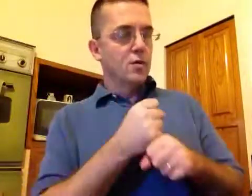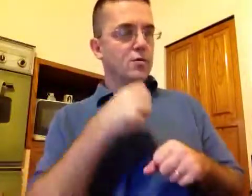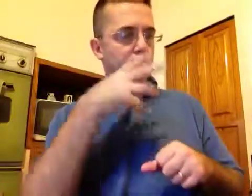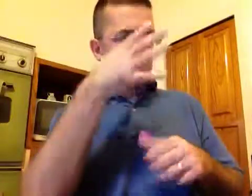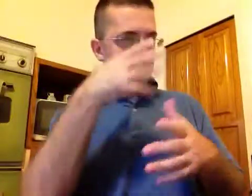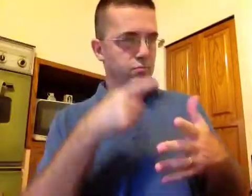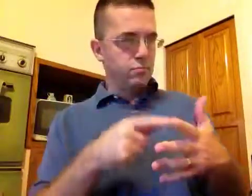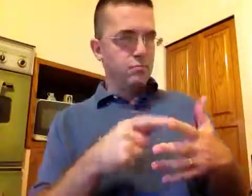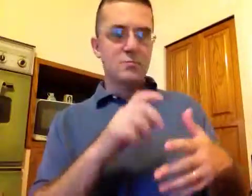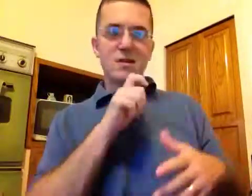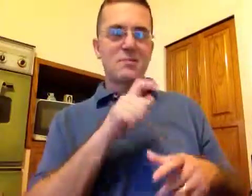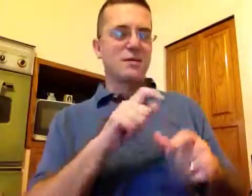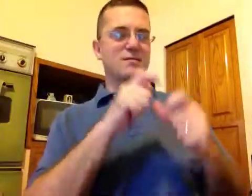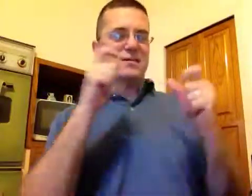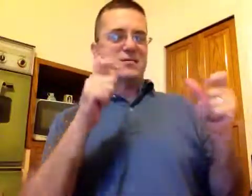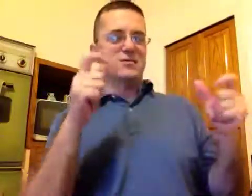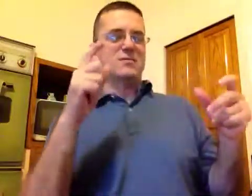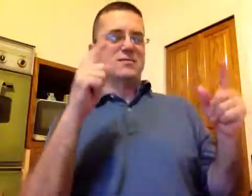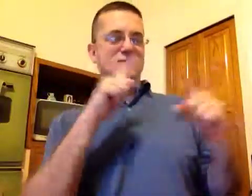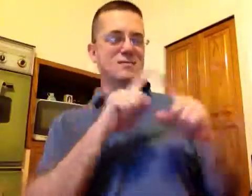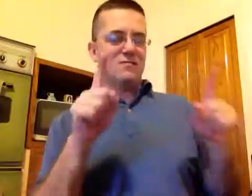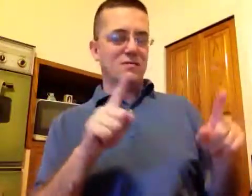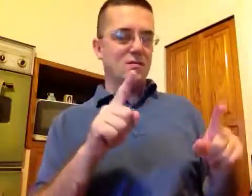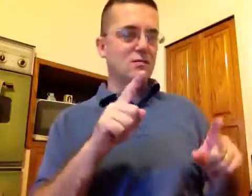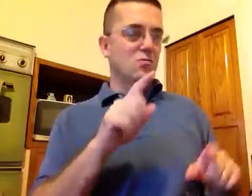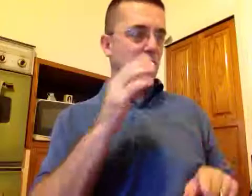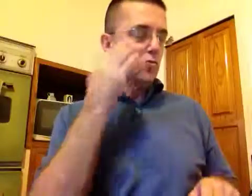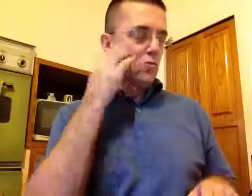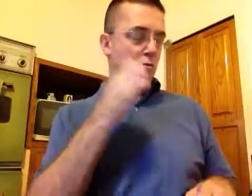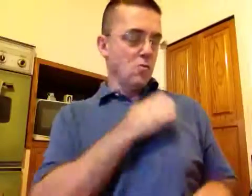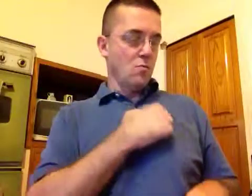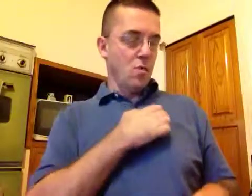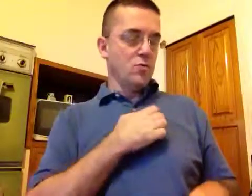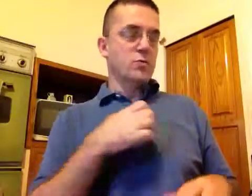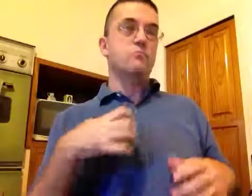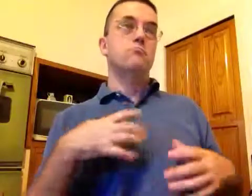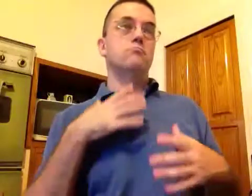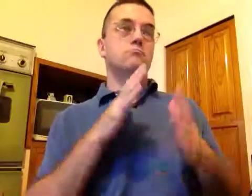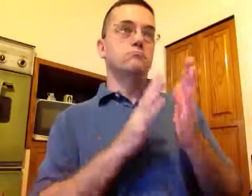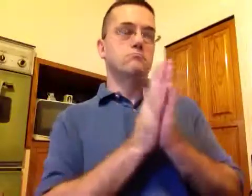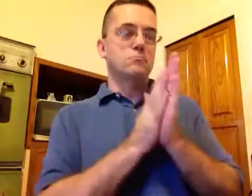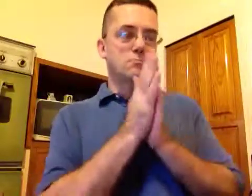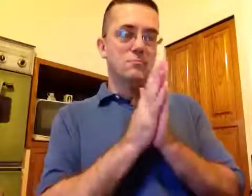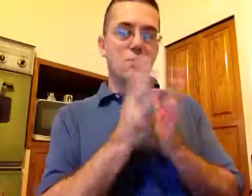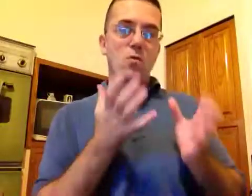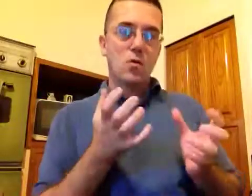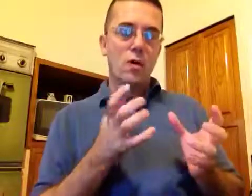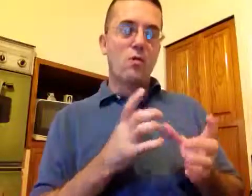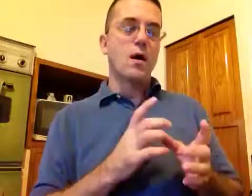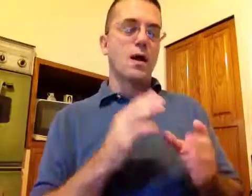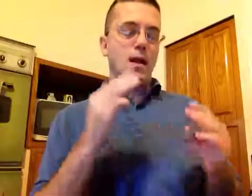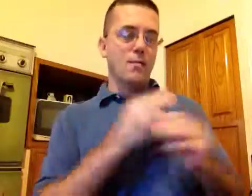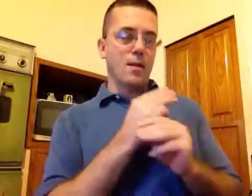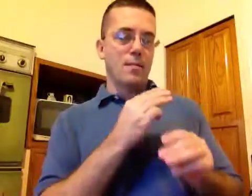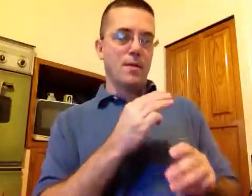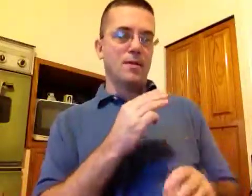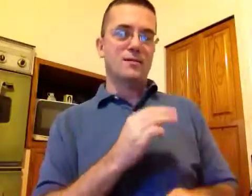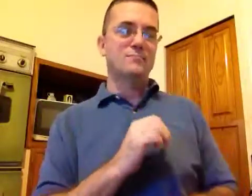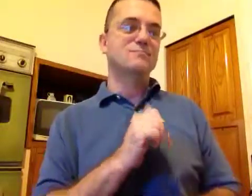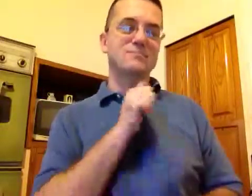a huge, huge difference. You've emotionally built this up in your mind to be something it's mathematically not. I mean, I see what you did,